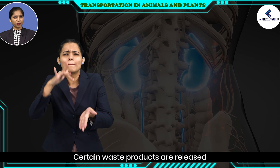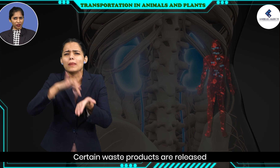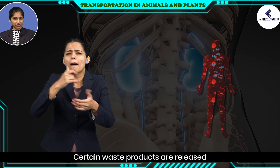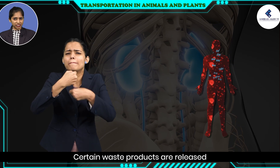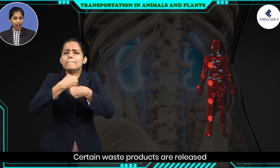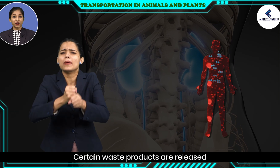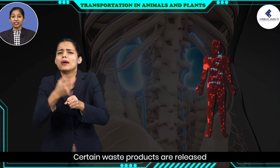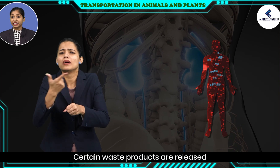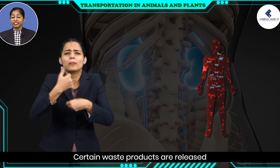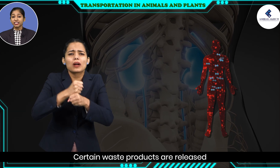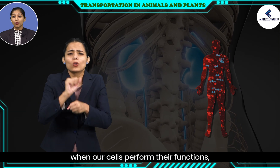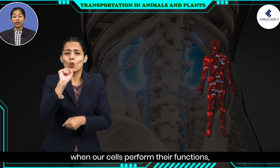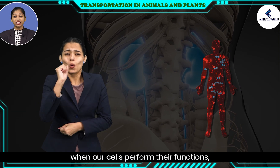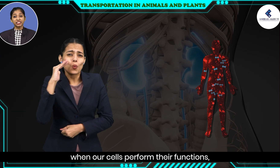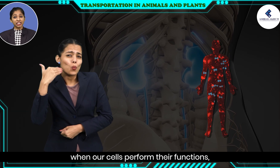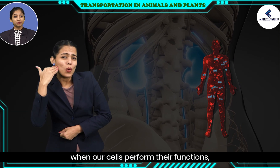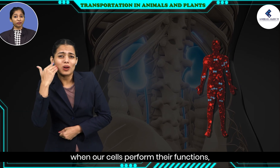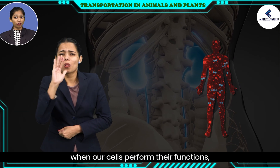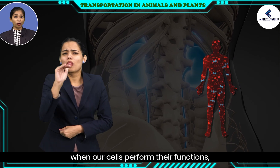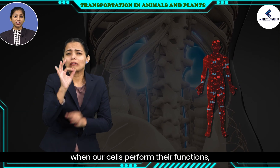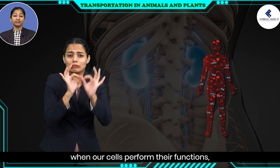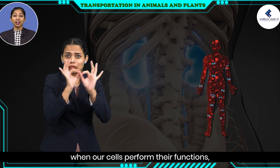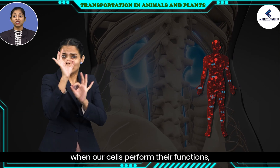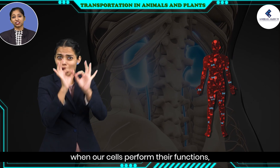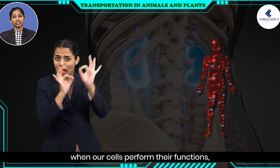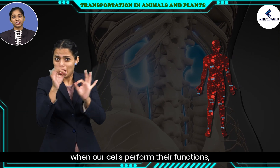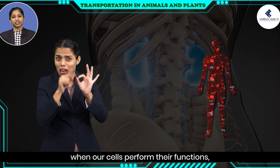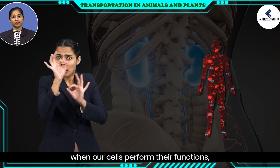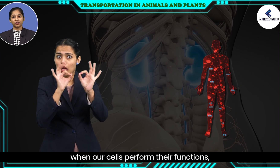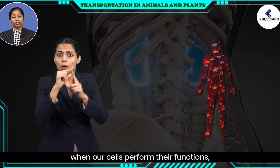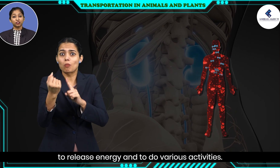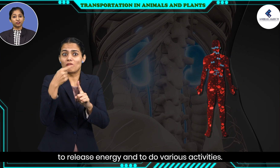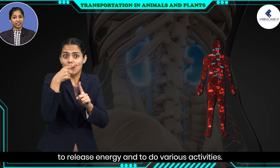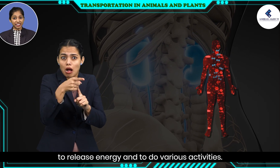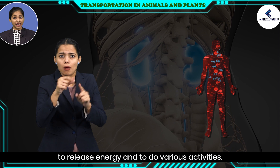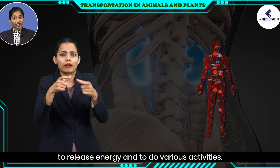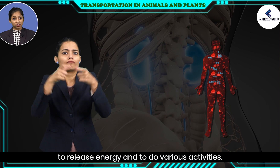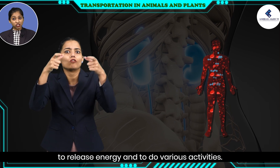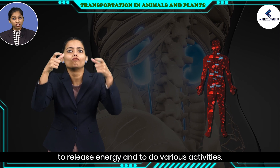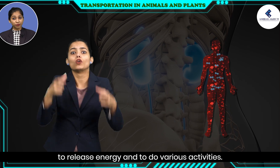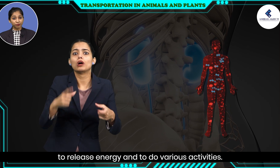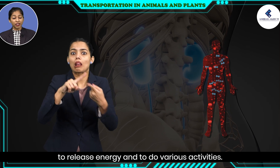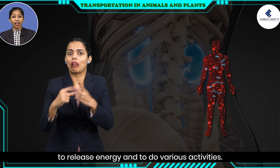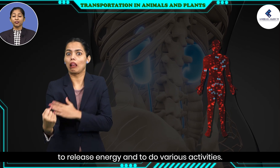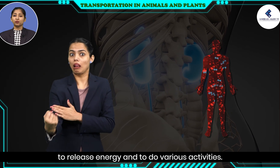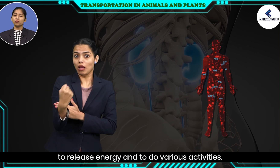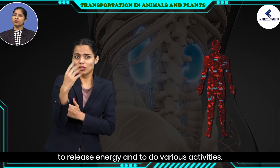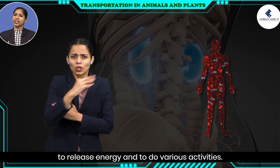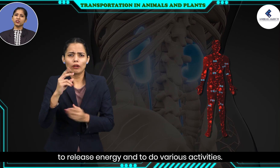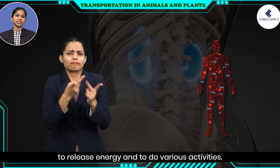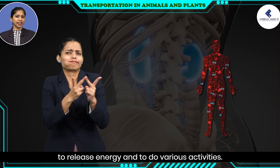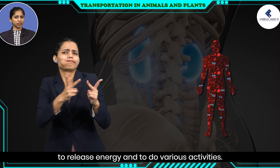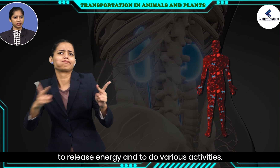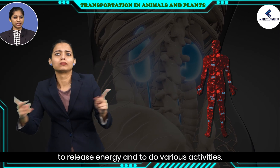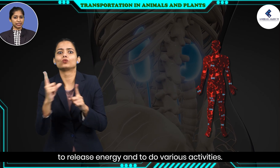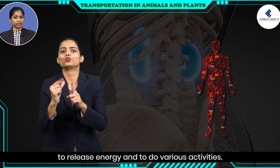waste products are released when our cells perform their functions to release energy and to do